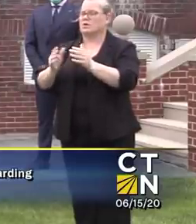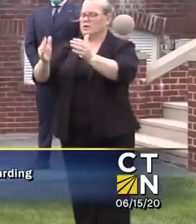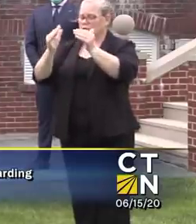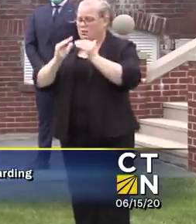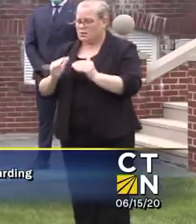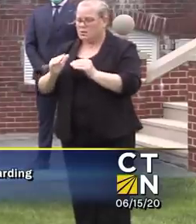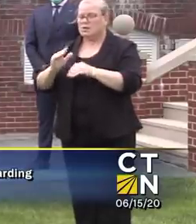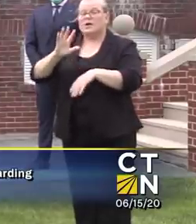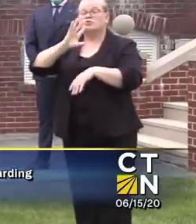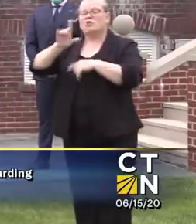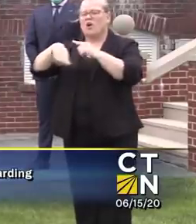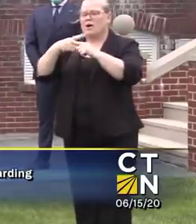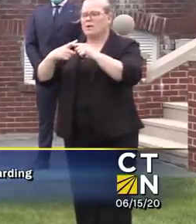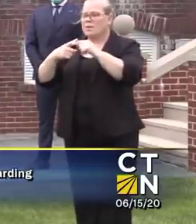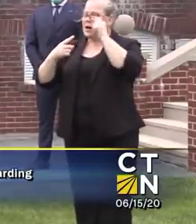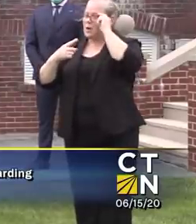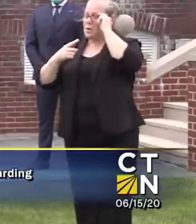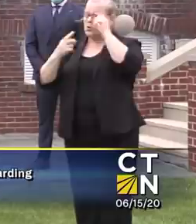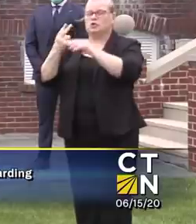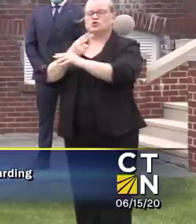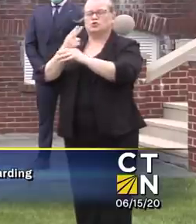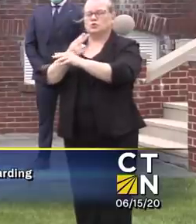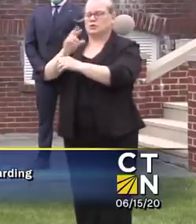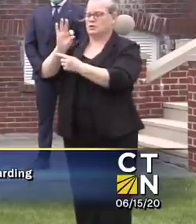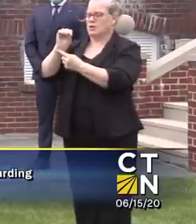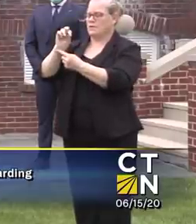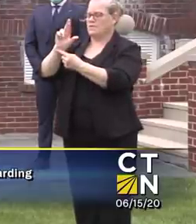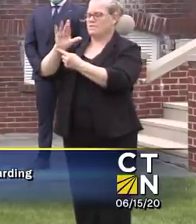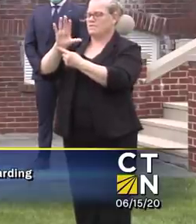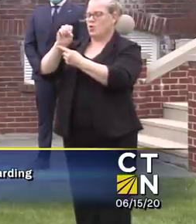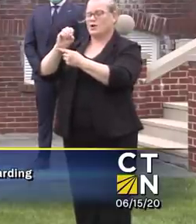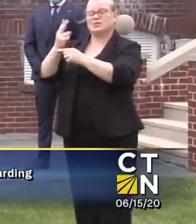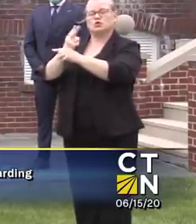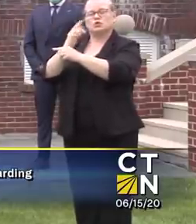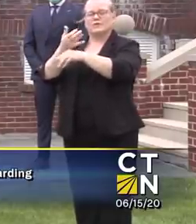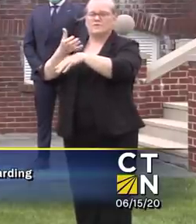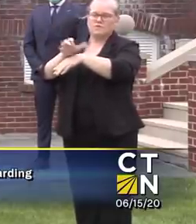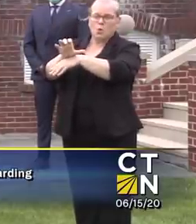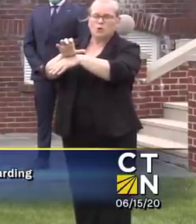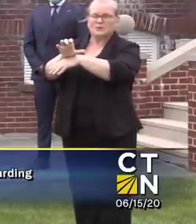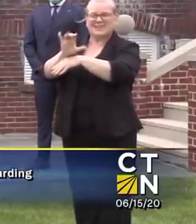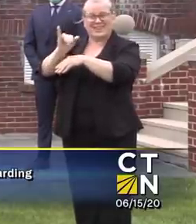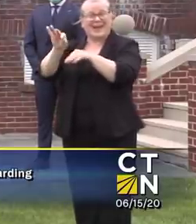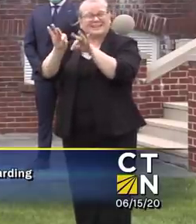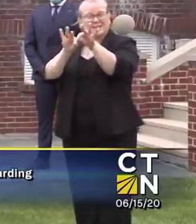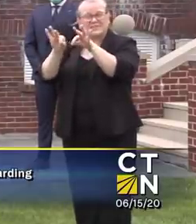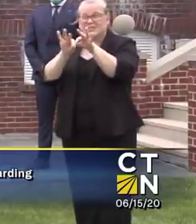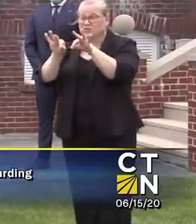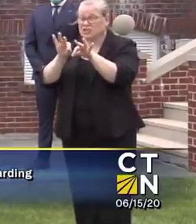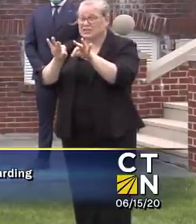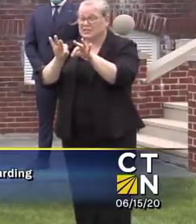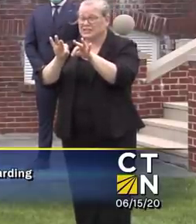use of force definition, there needs to be some changes around definition,